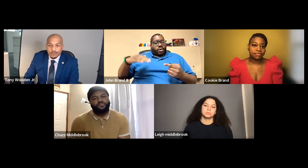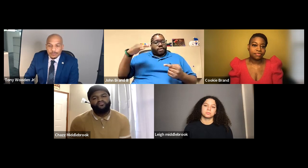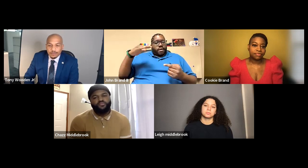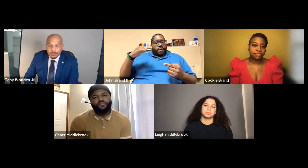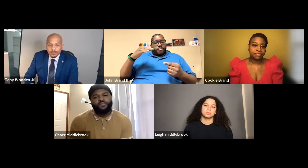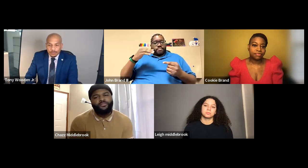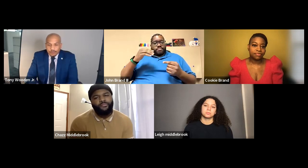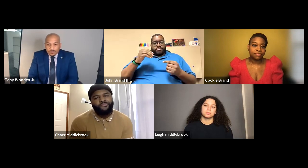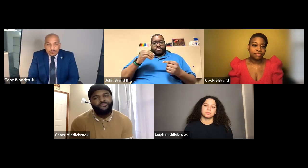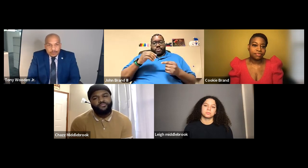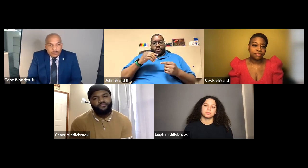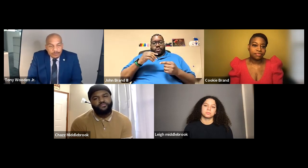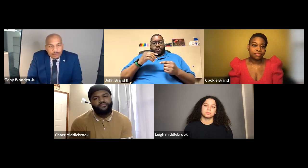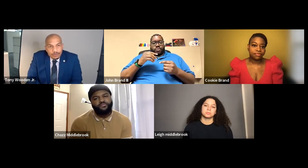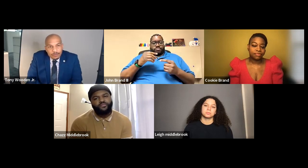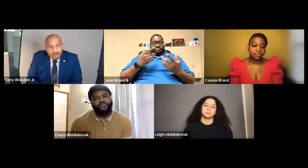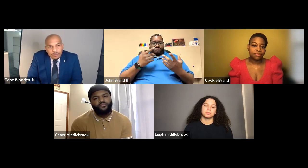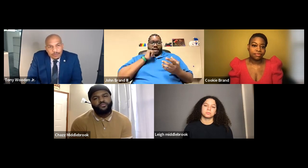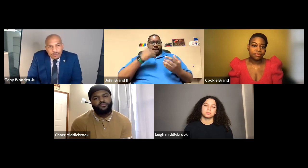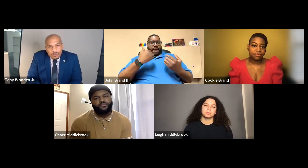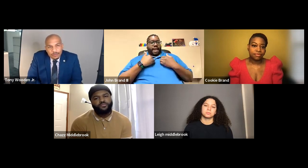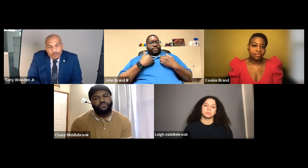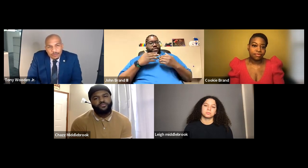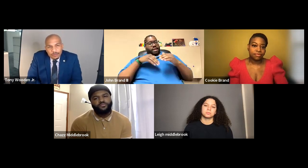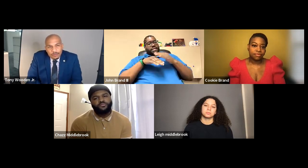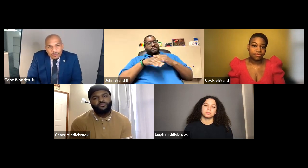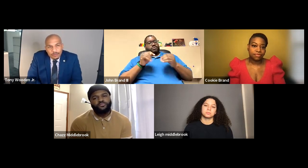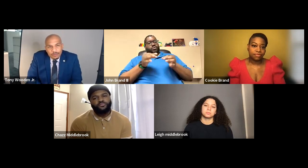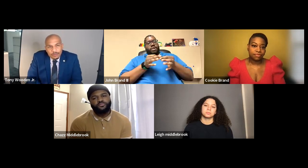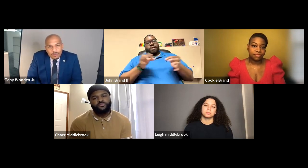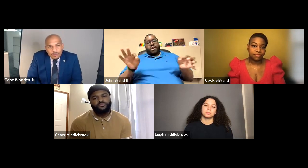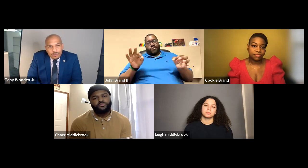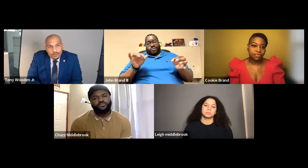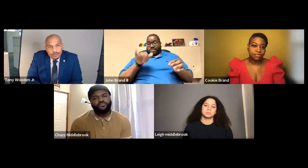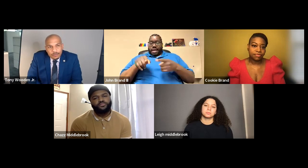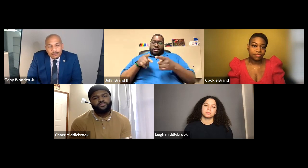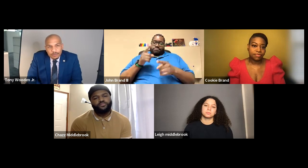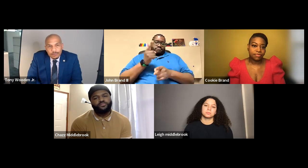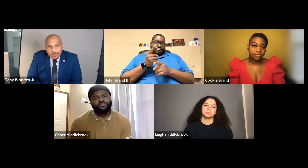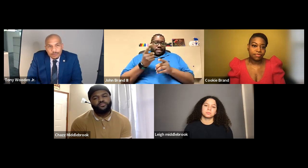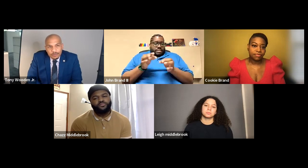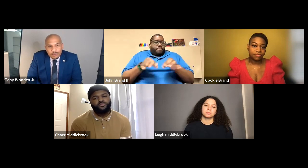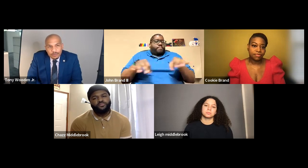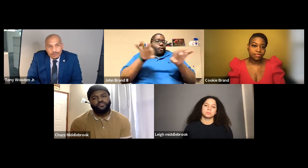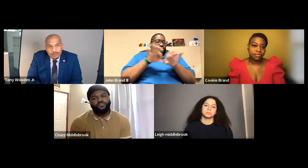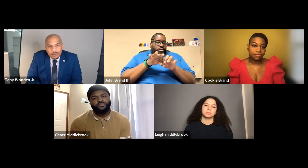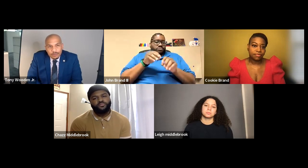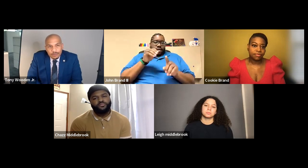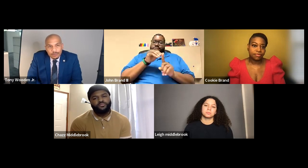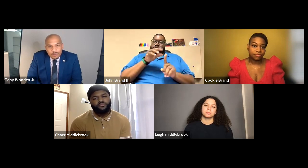and struggle. The truth is that they struggle. They don't have access to language early on. And I